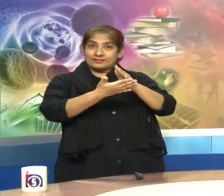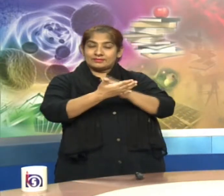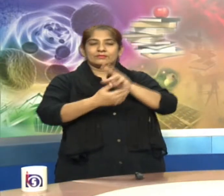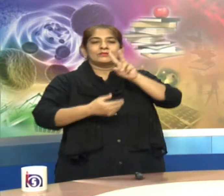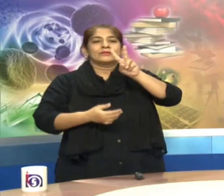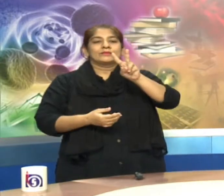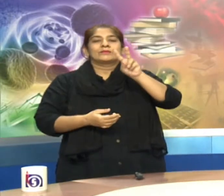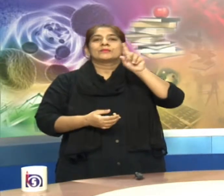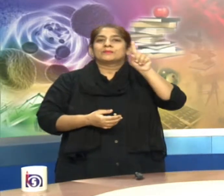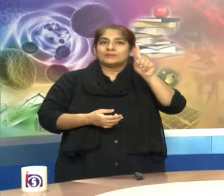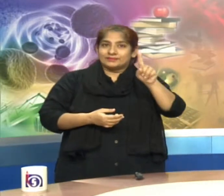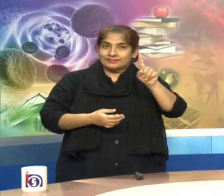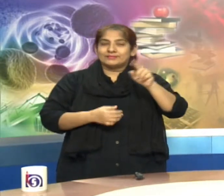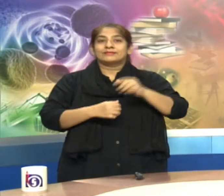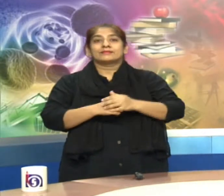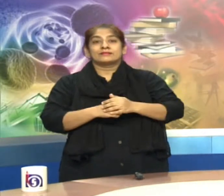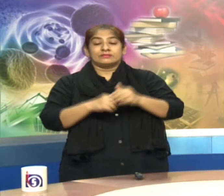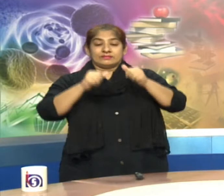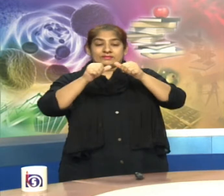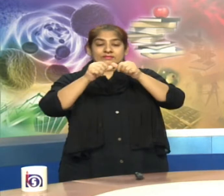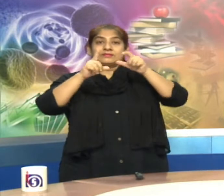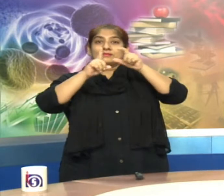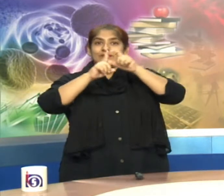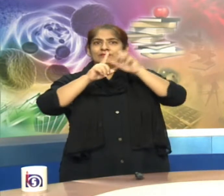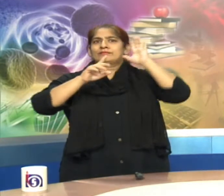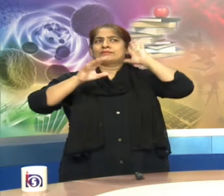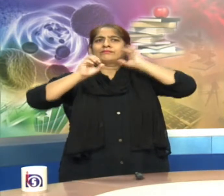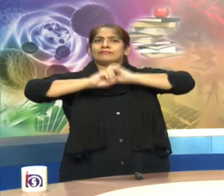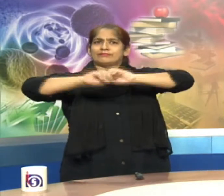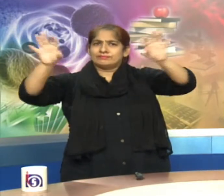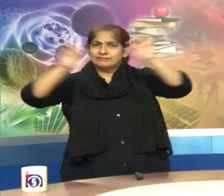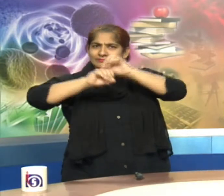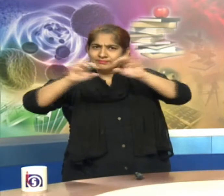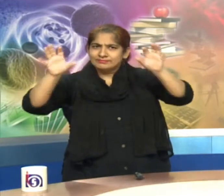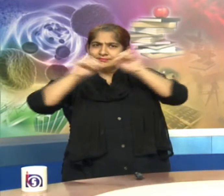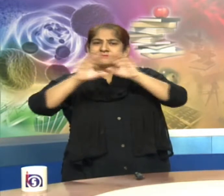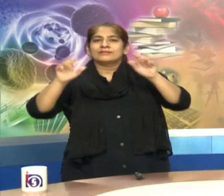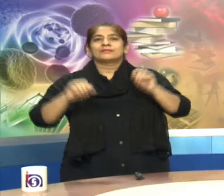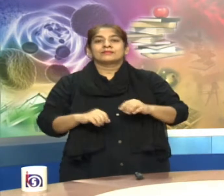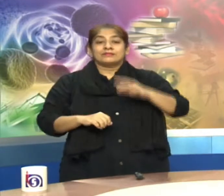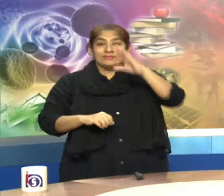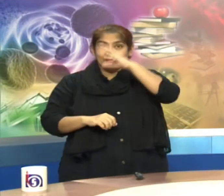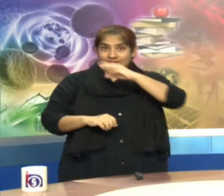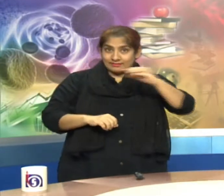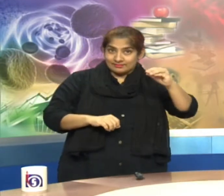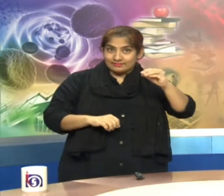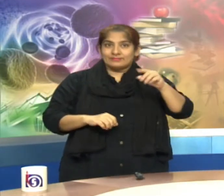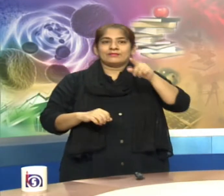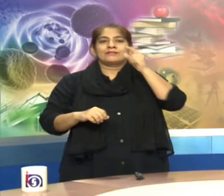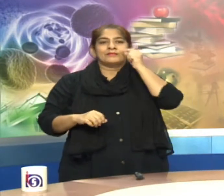This is lesson number 21 and the lesson name is advertising and